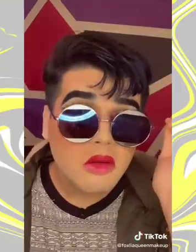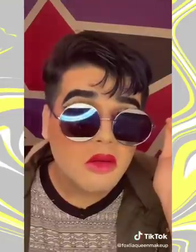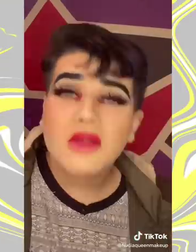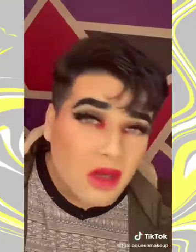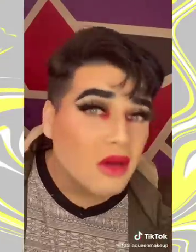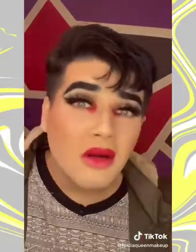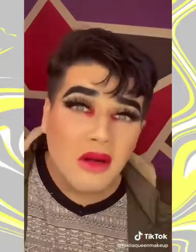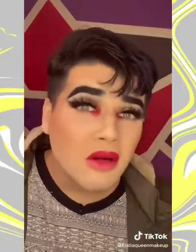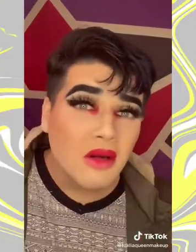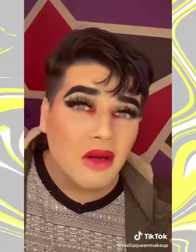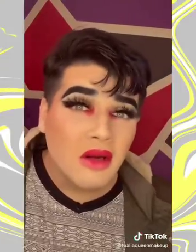hello,